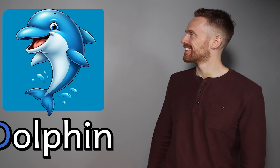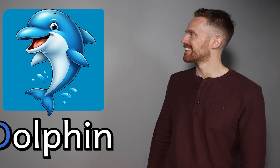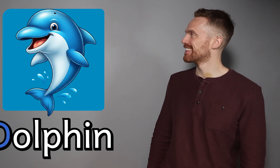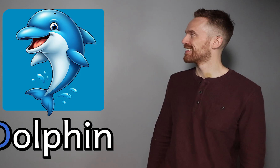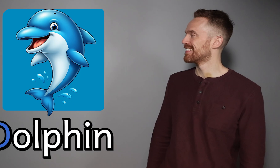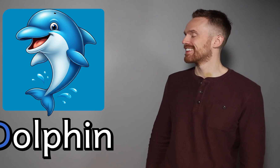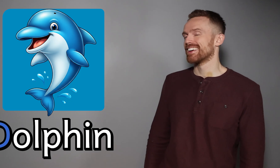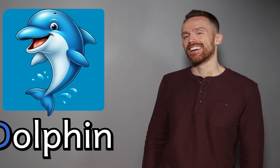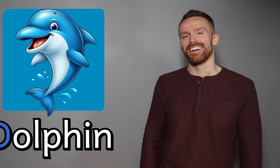Dolphin.